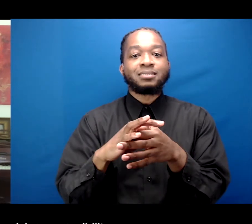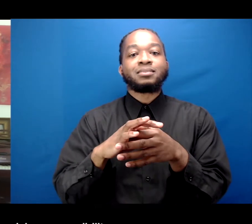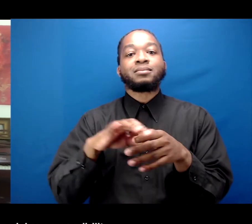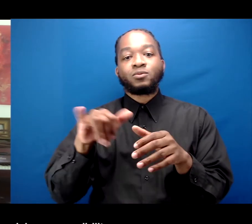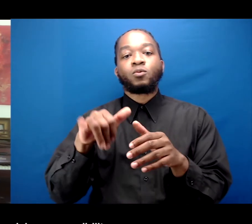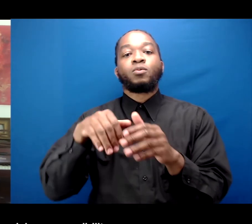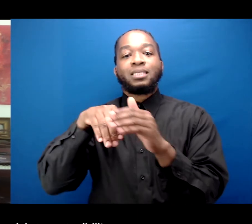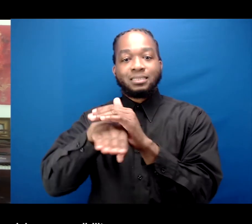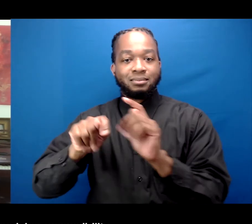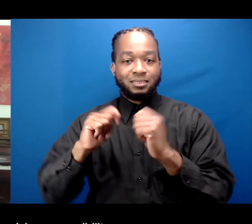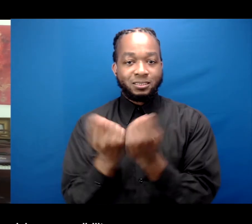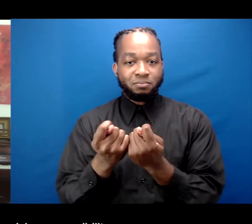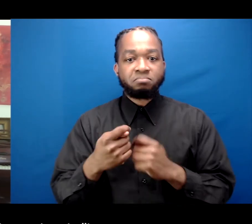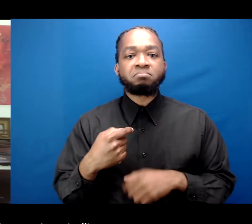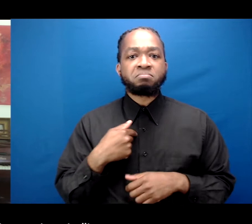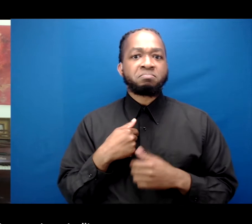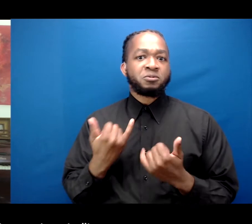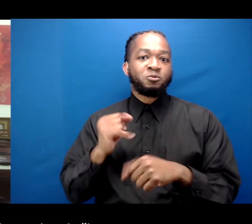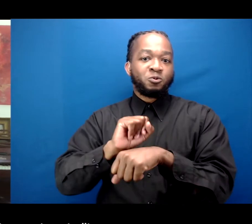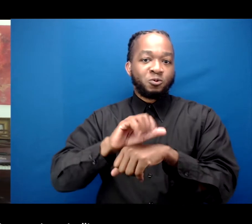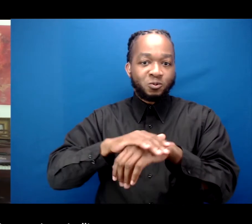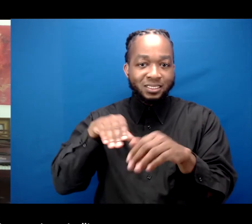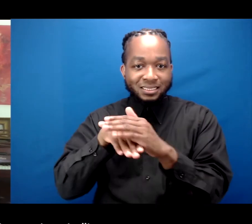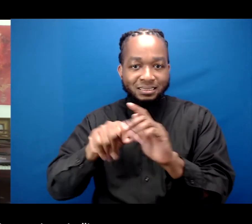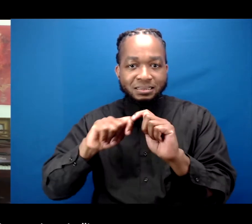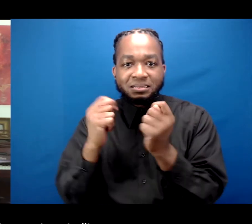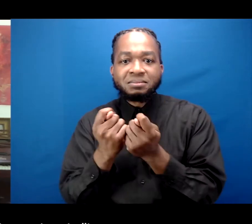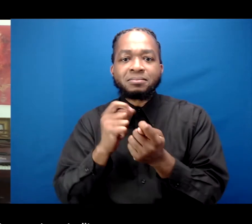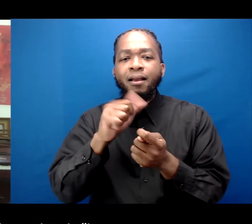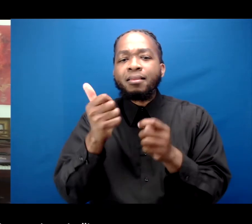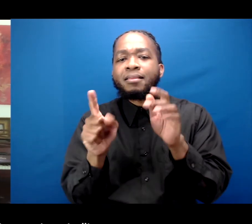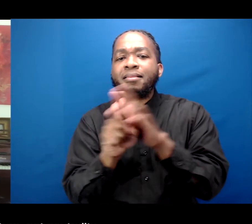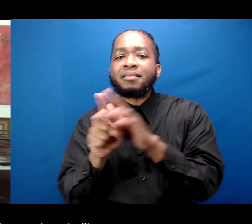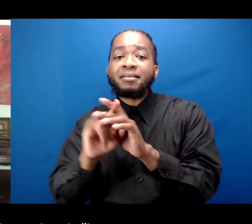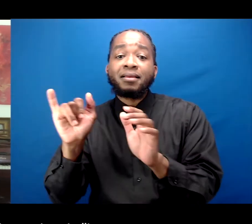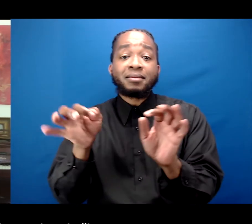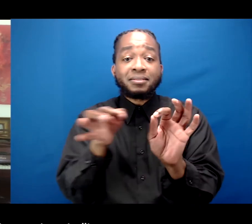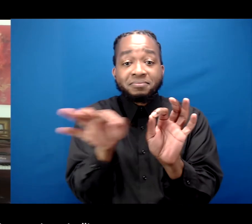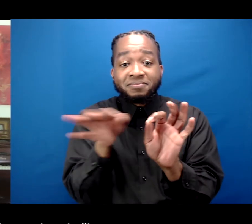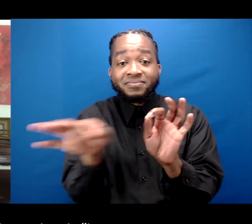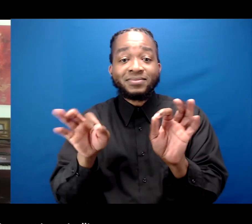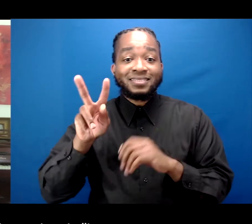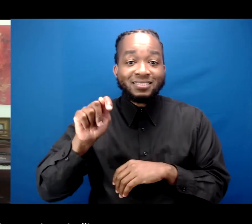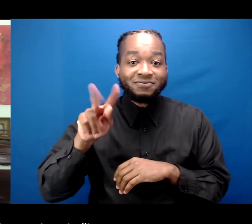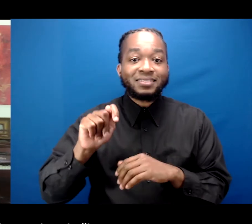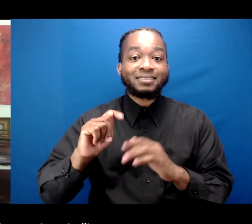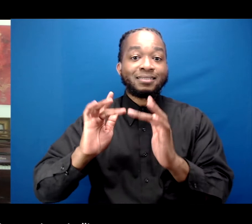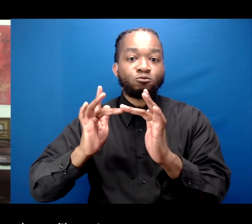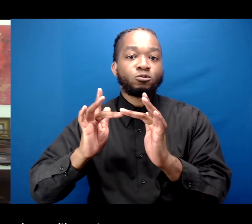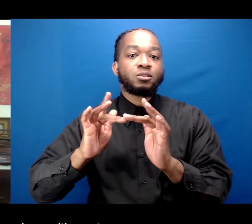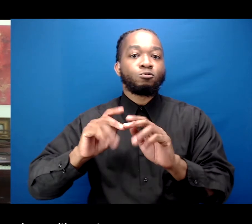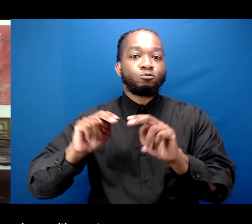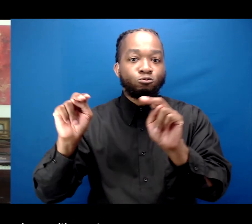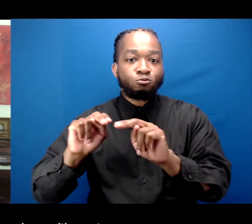issues such as online messaging, online video, infrastructure, net neutrality, and spectrum. Prior to joining Facebook, I